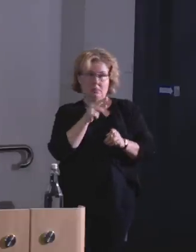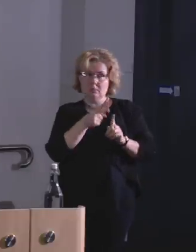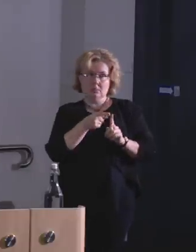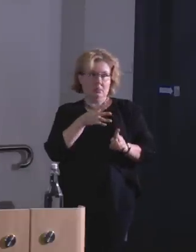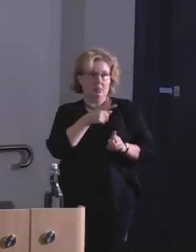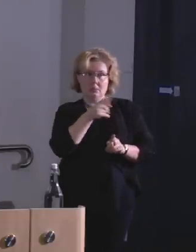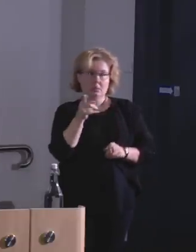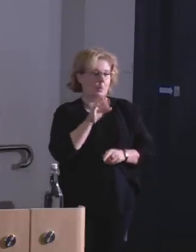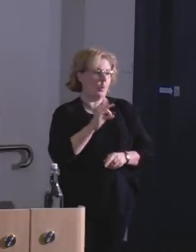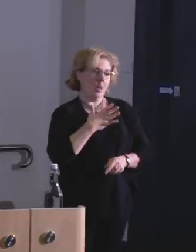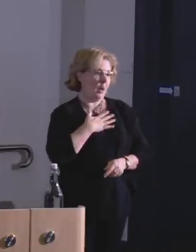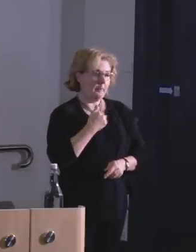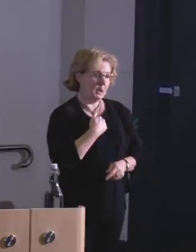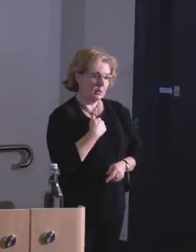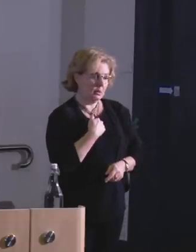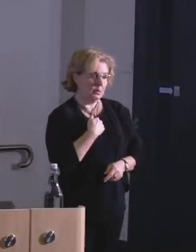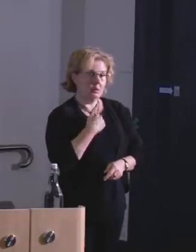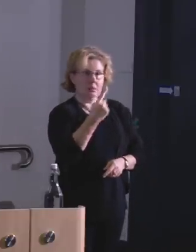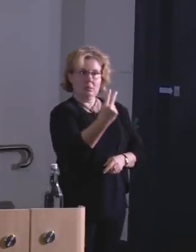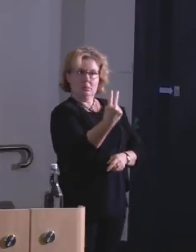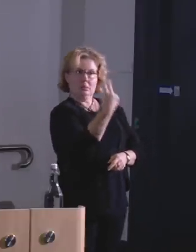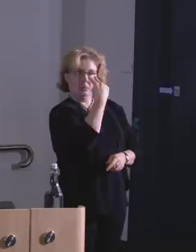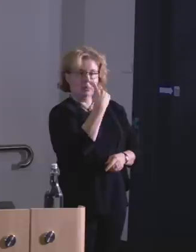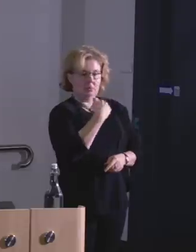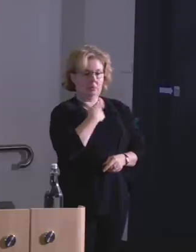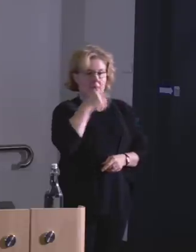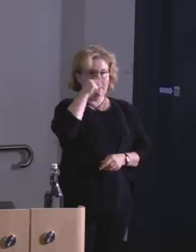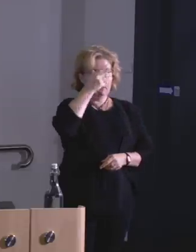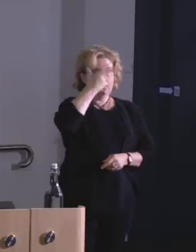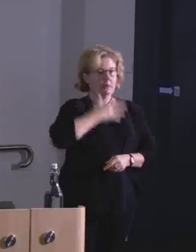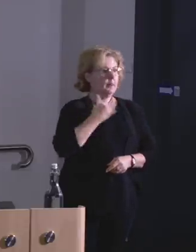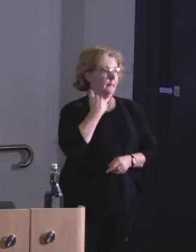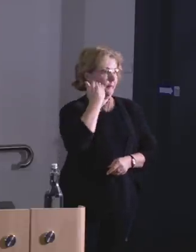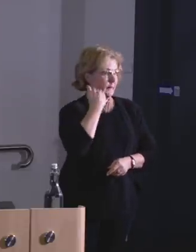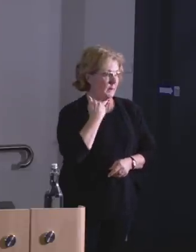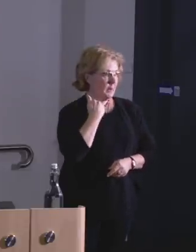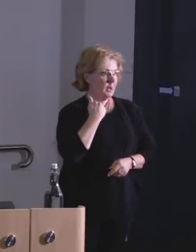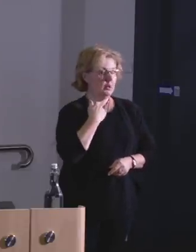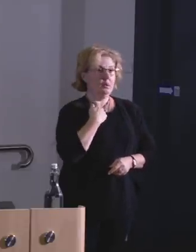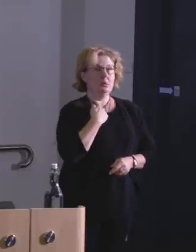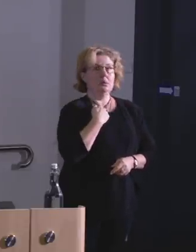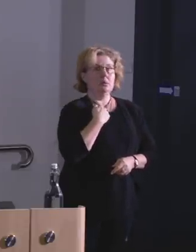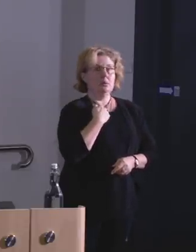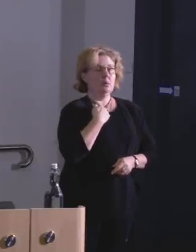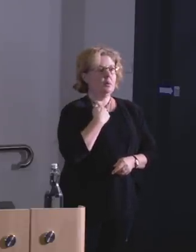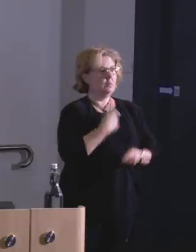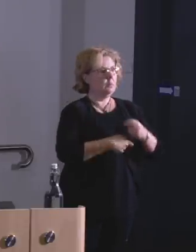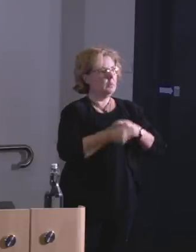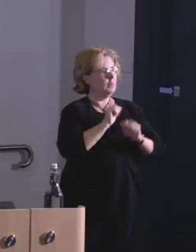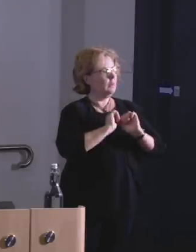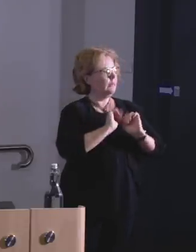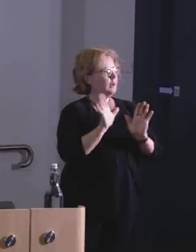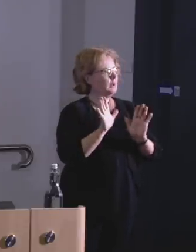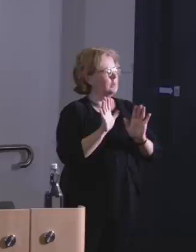You know, they saw that I was young, I was female, and it became obvious